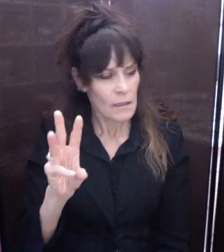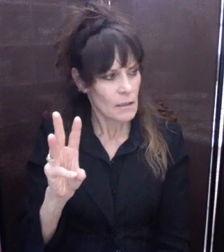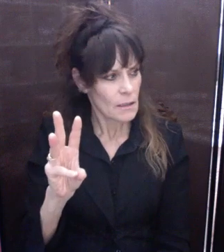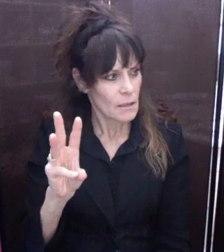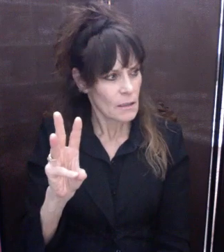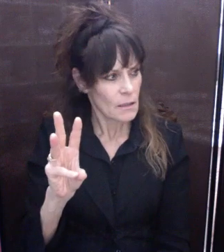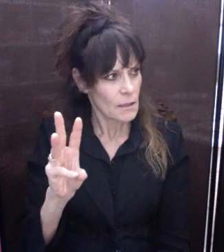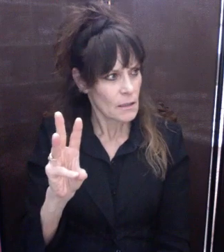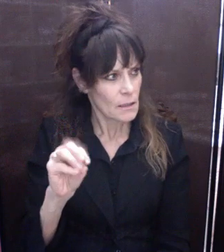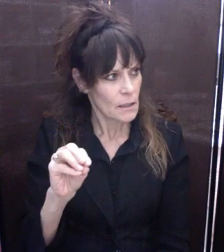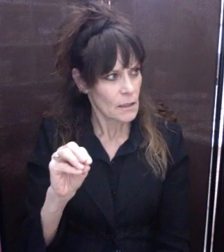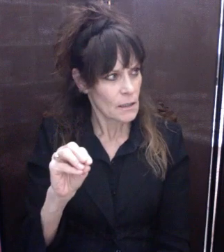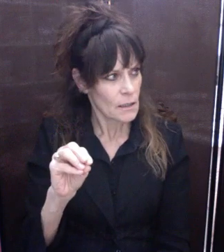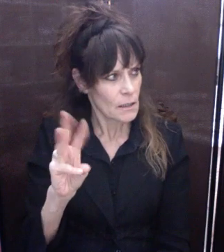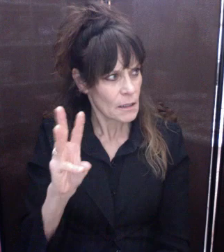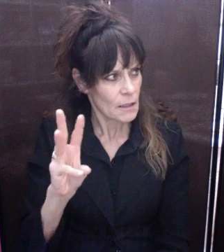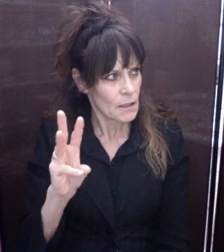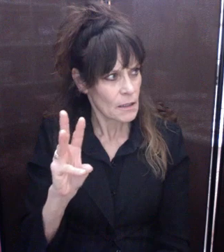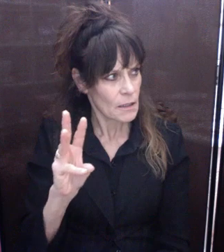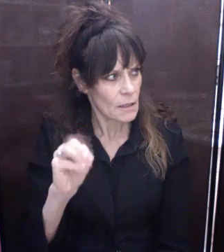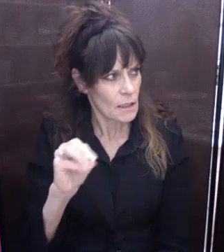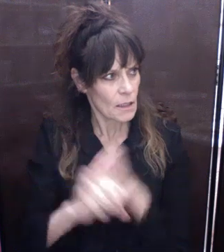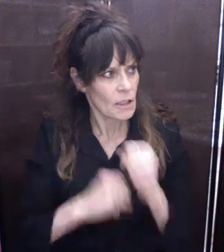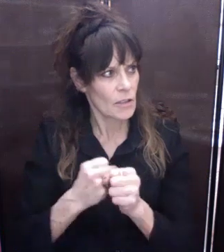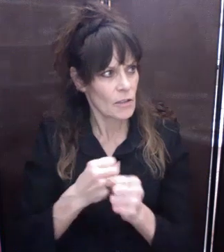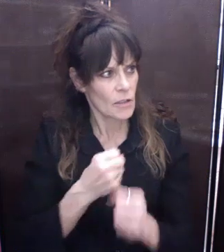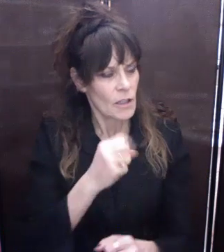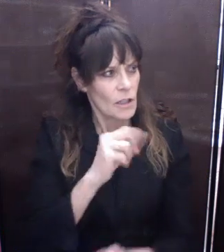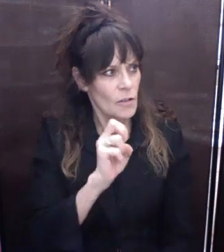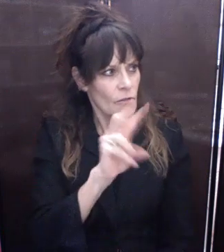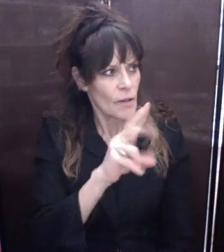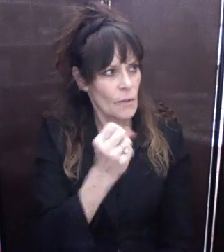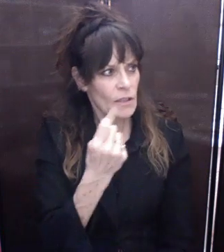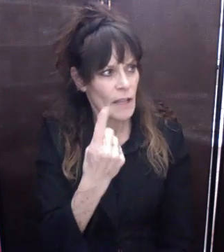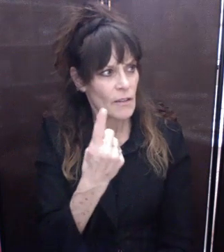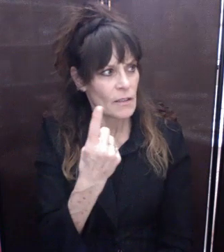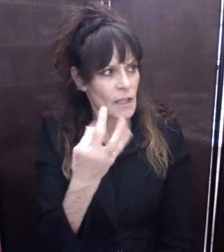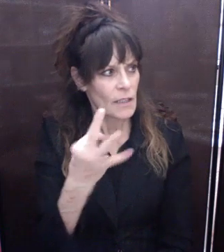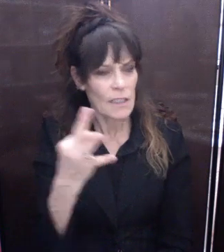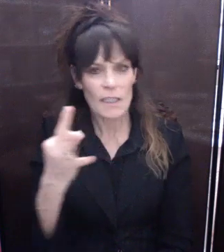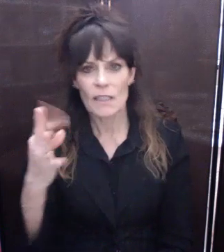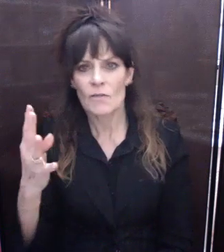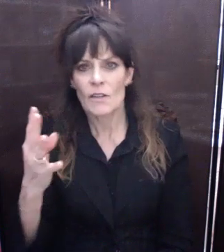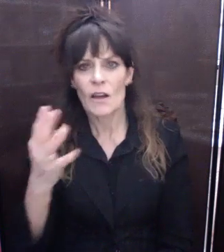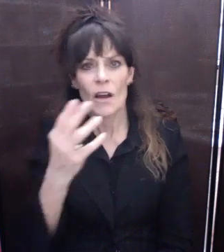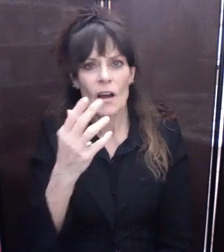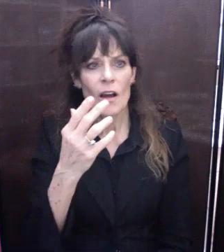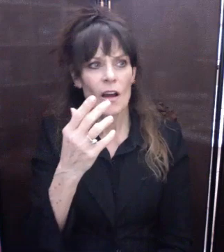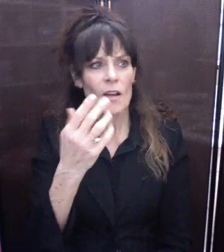11th, 1934, an armistice day when Bill started his last drunk.